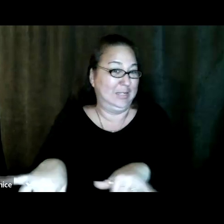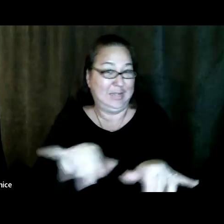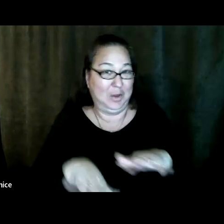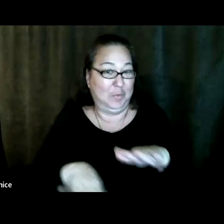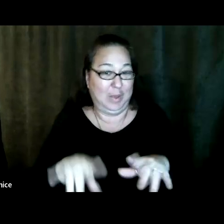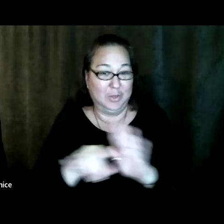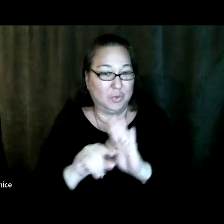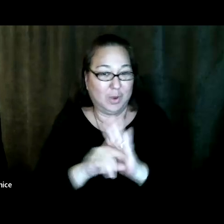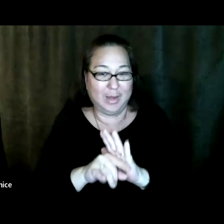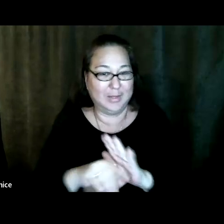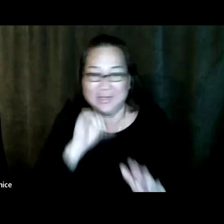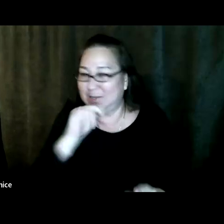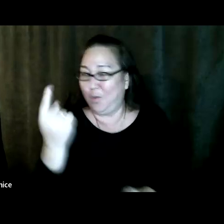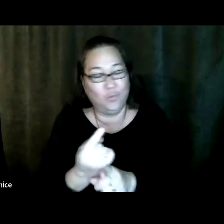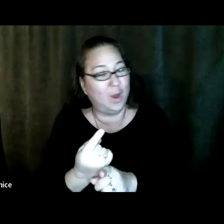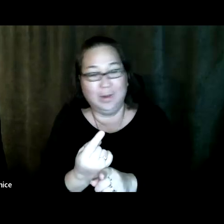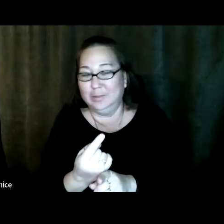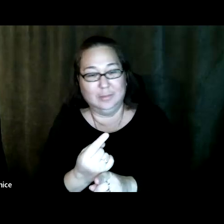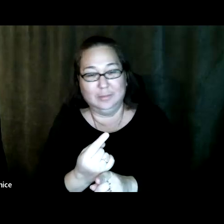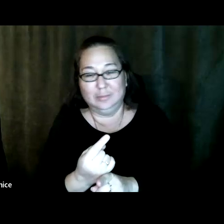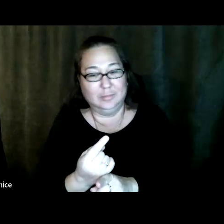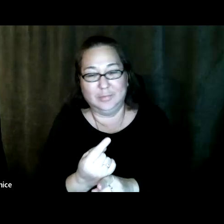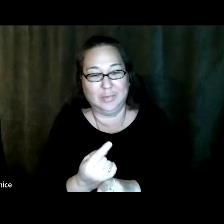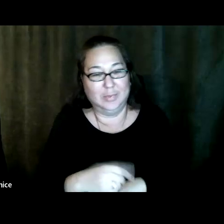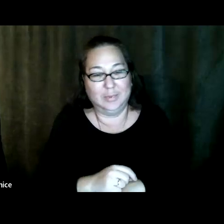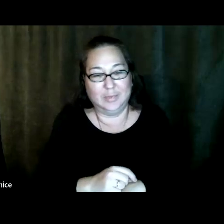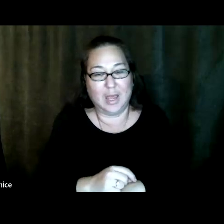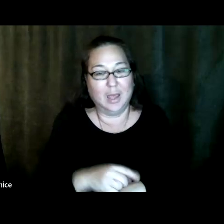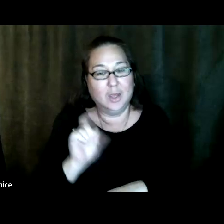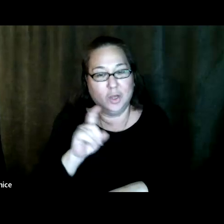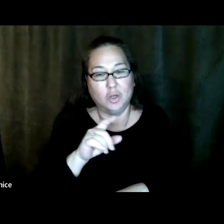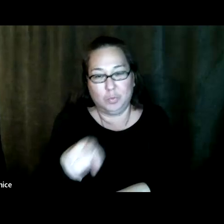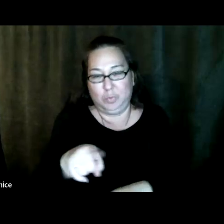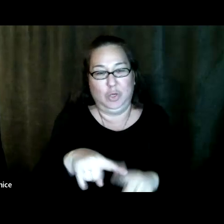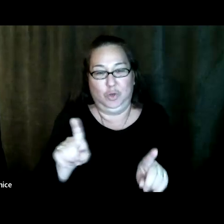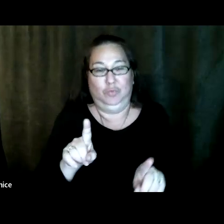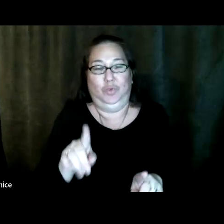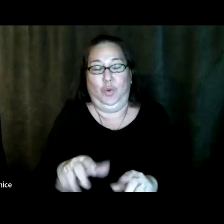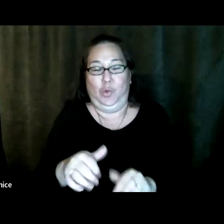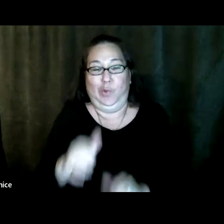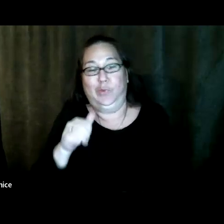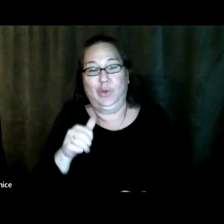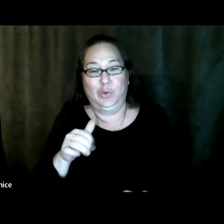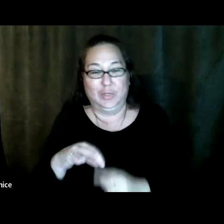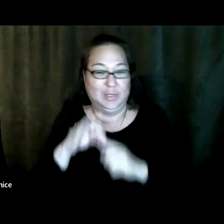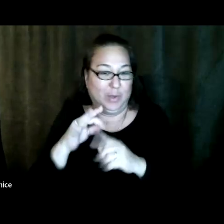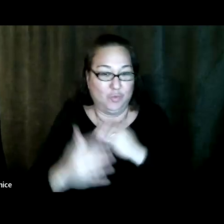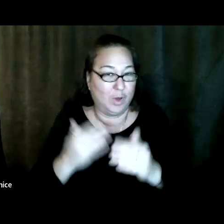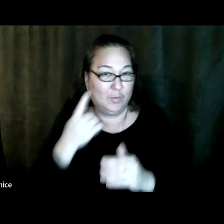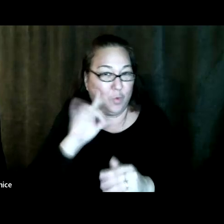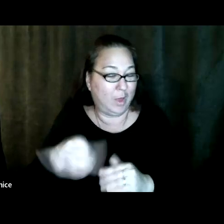Thank you very much. We will now transition to Zoom speakers.